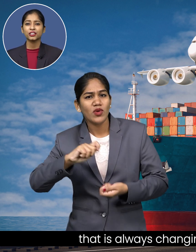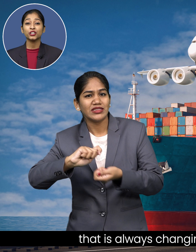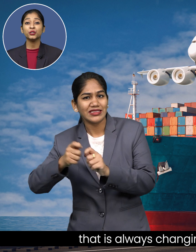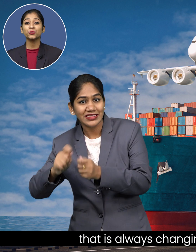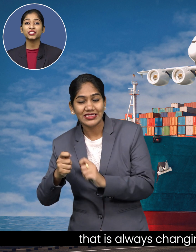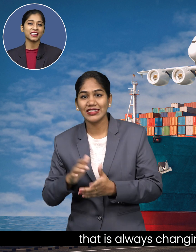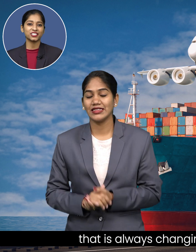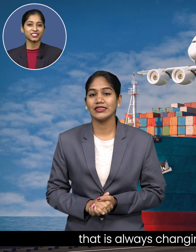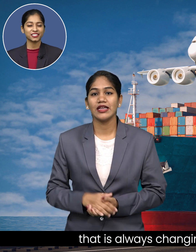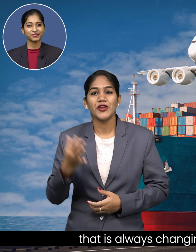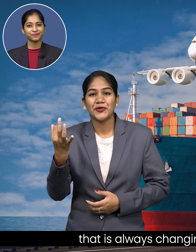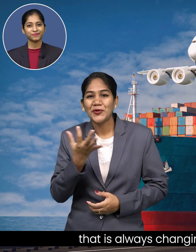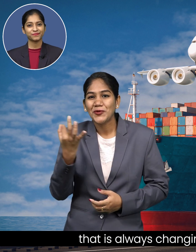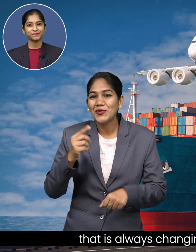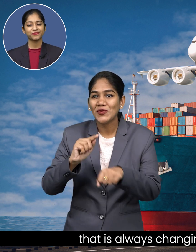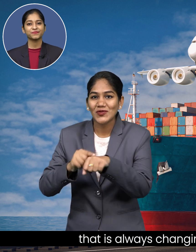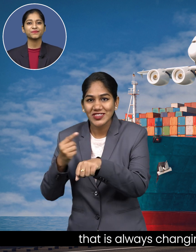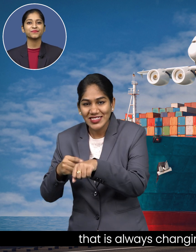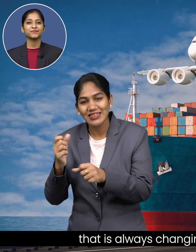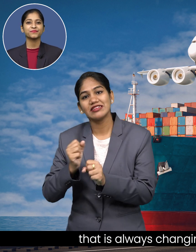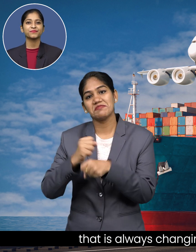creating new chances.